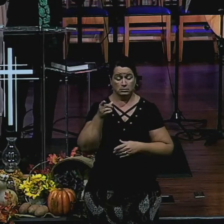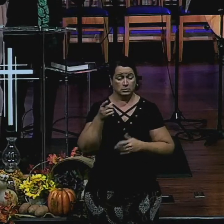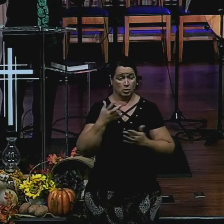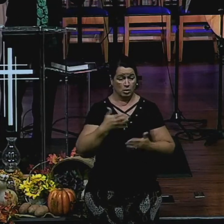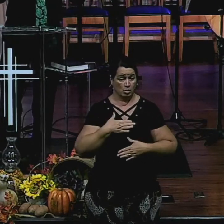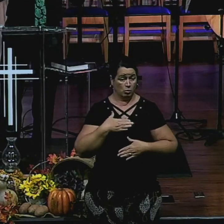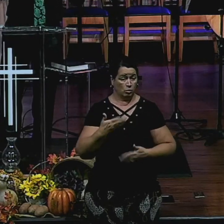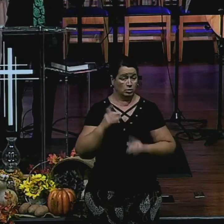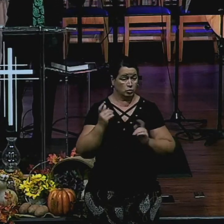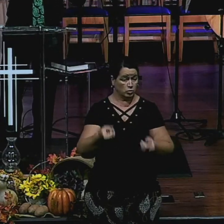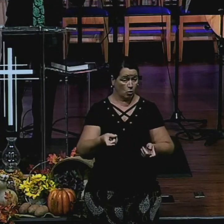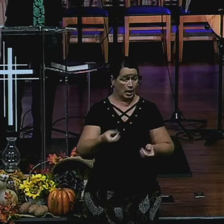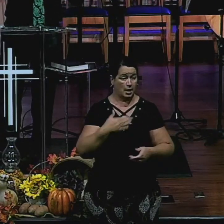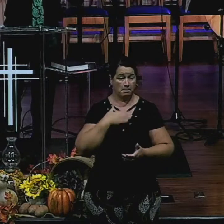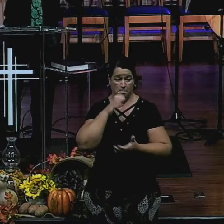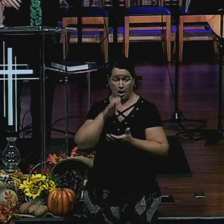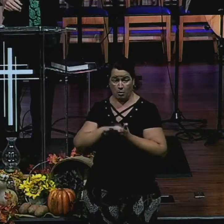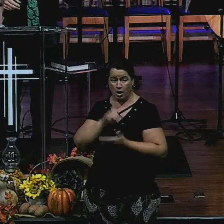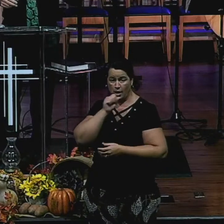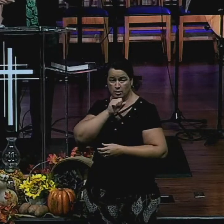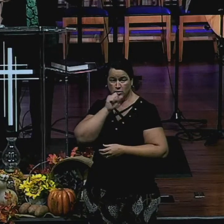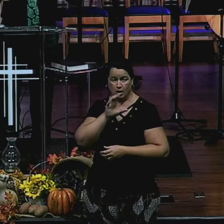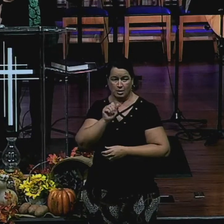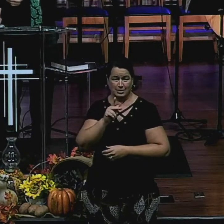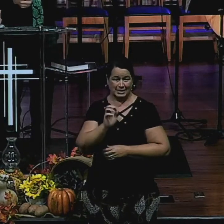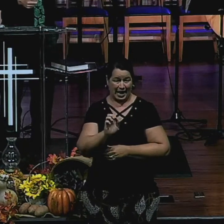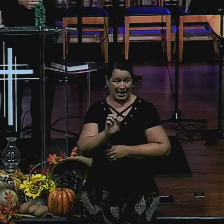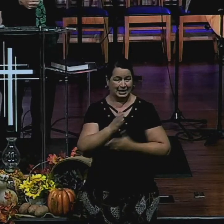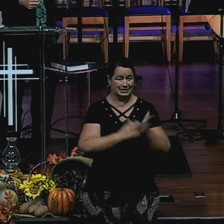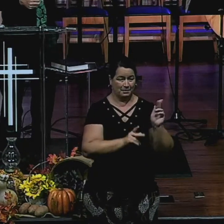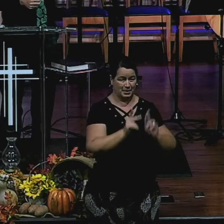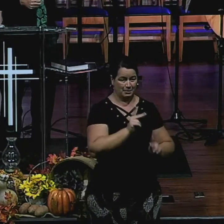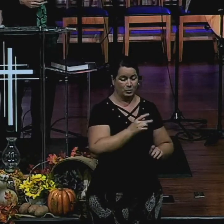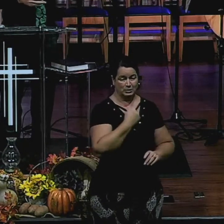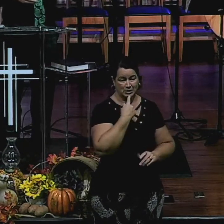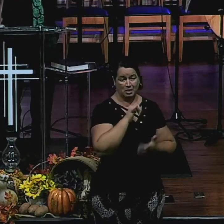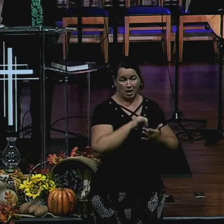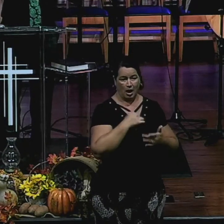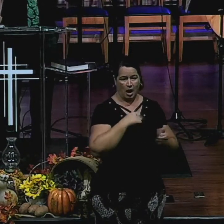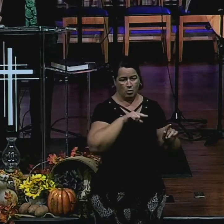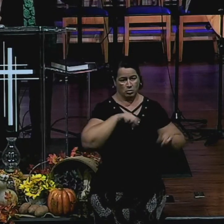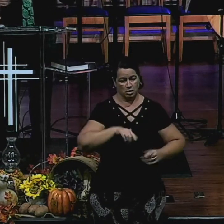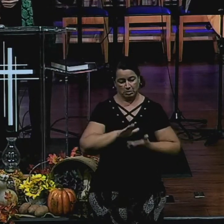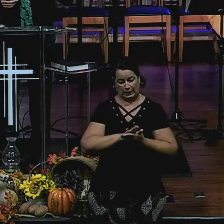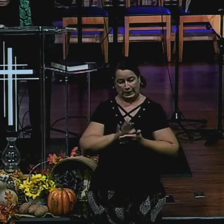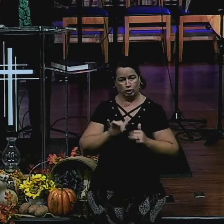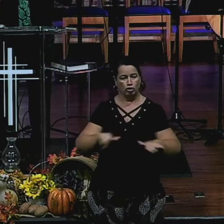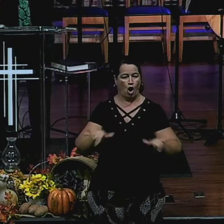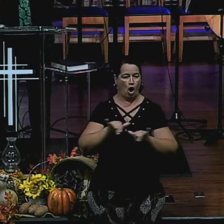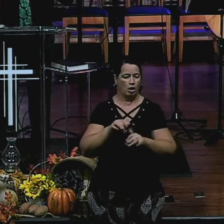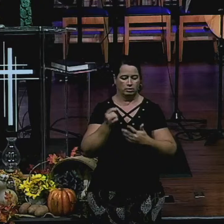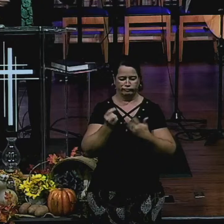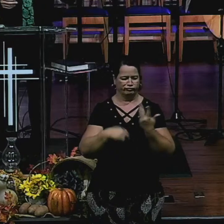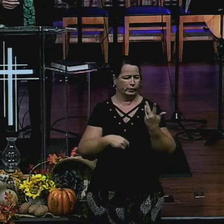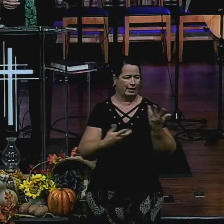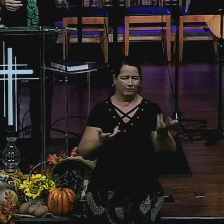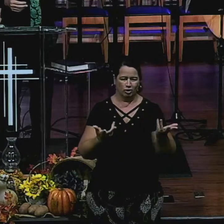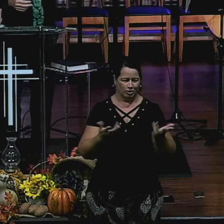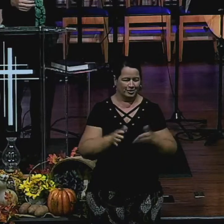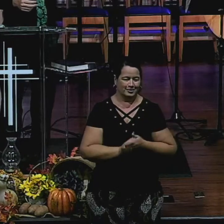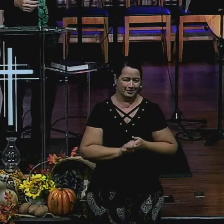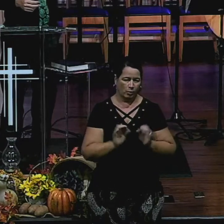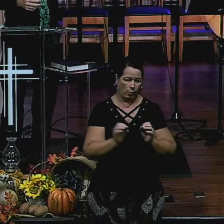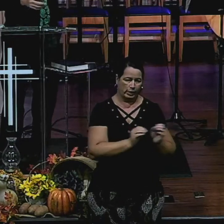that you're willing to donate. For example, my wife does an ice cream cake. Some people will say, I'll come and clean your yard or organize